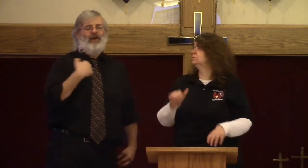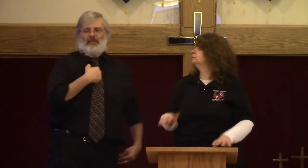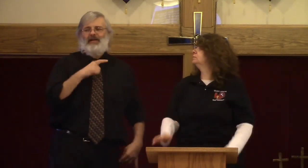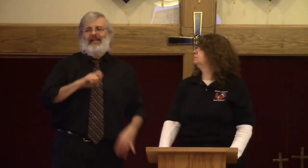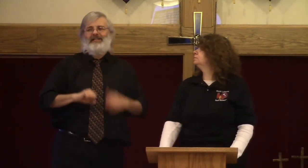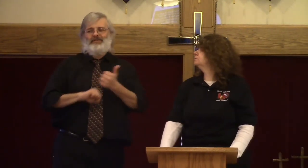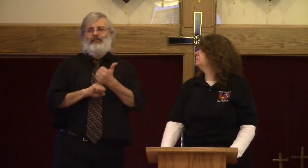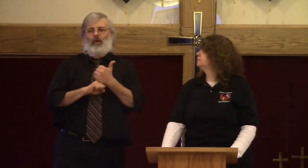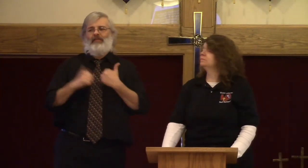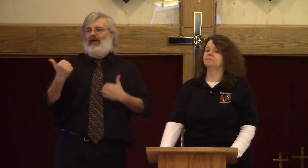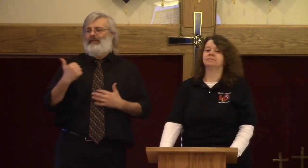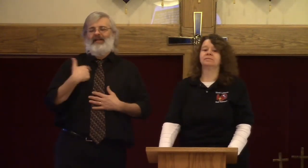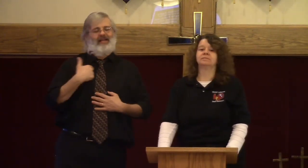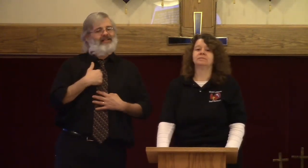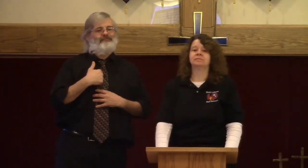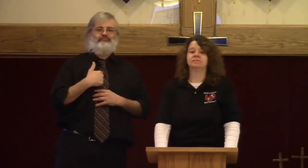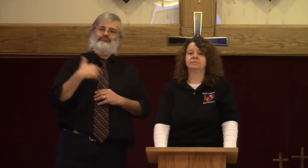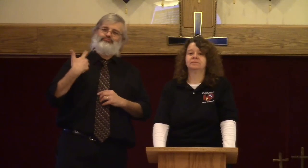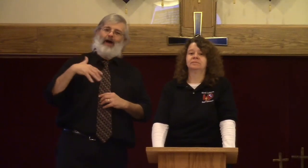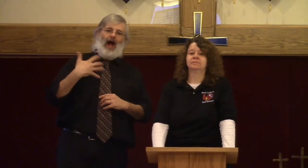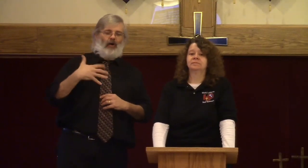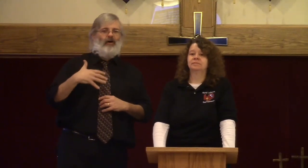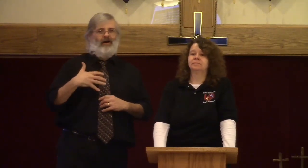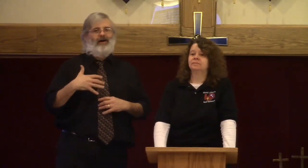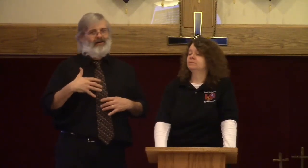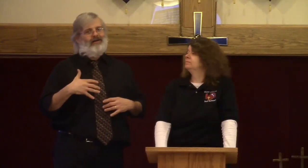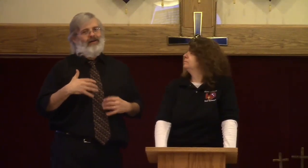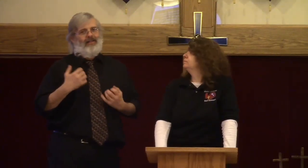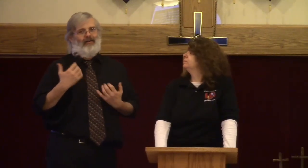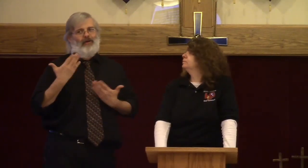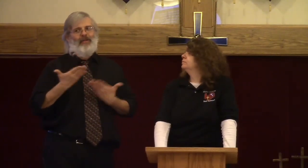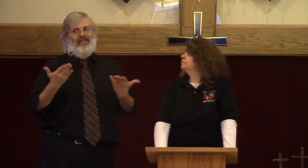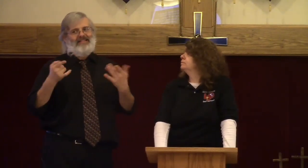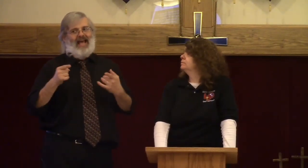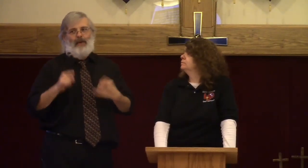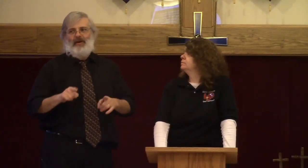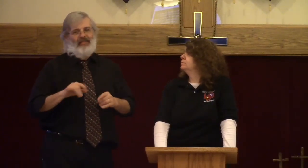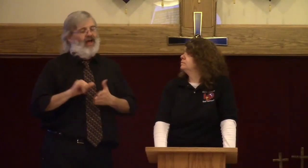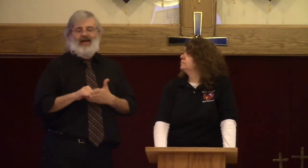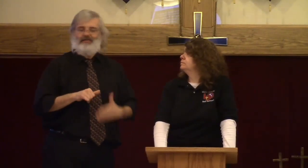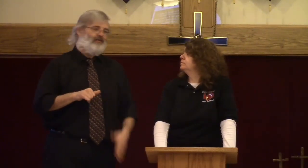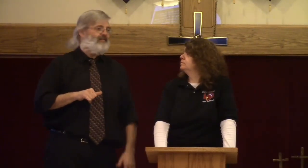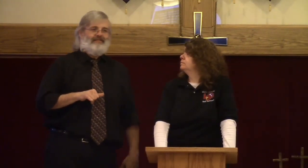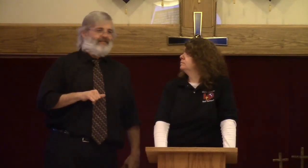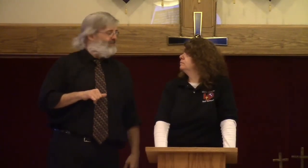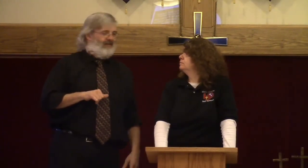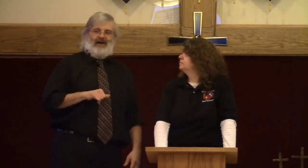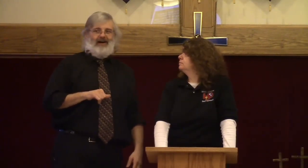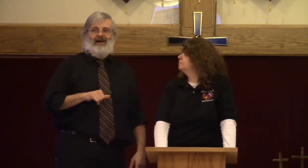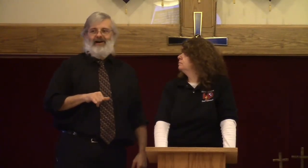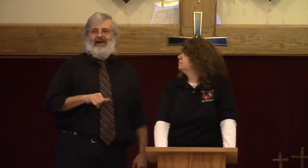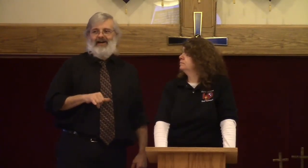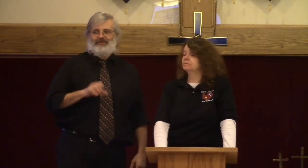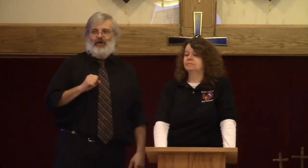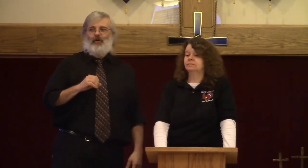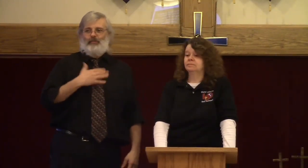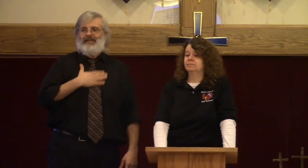we need to support them. He's wow. There have been things happen that, and so please,